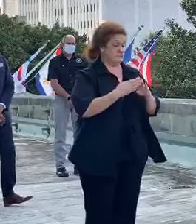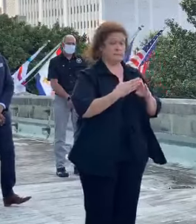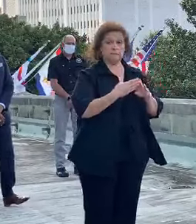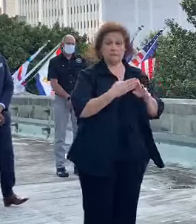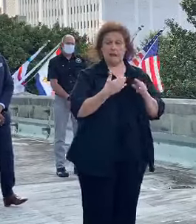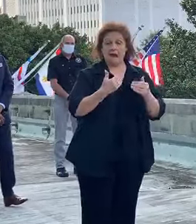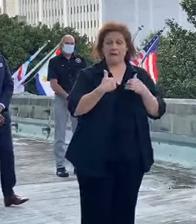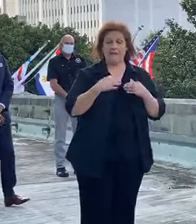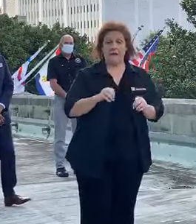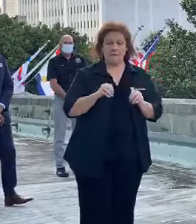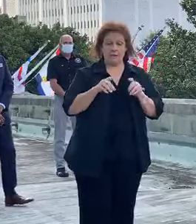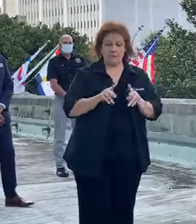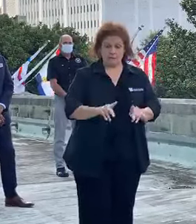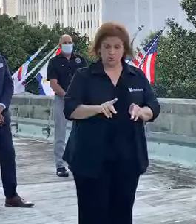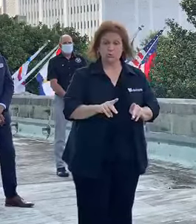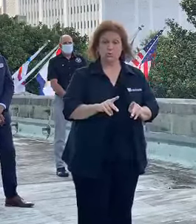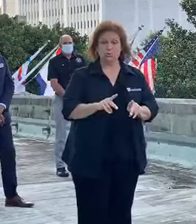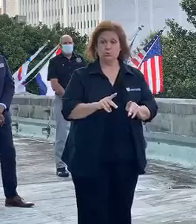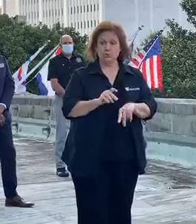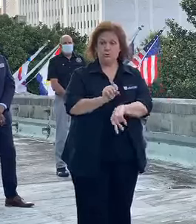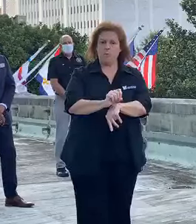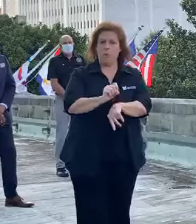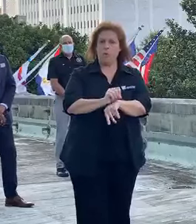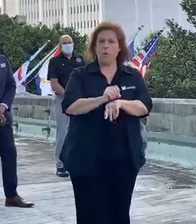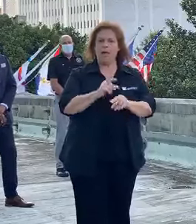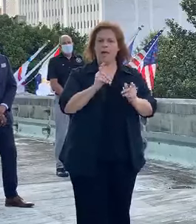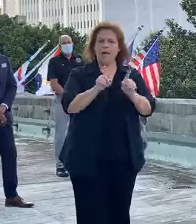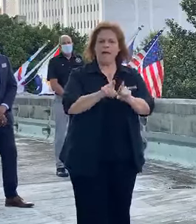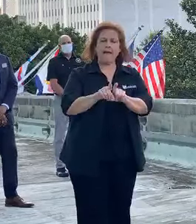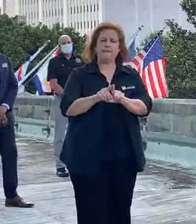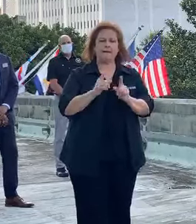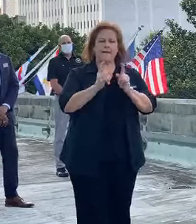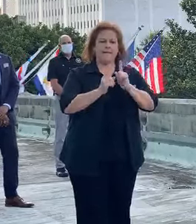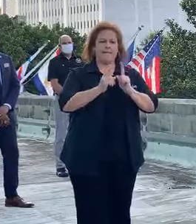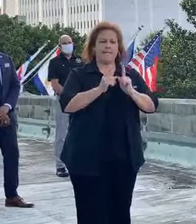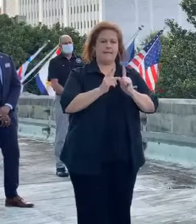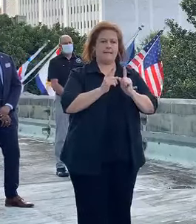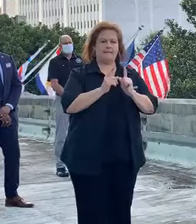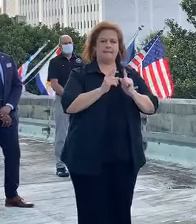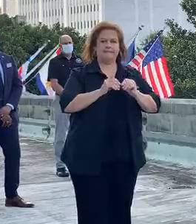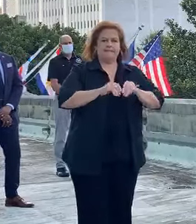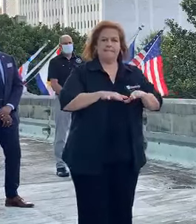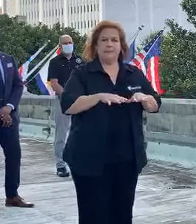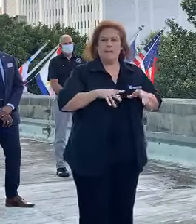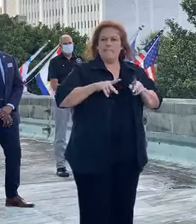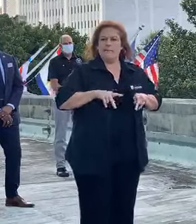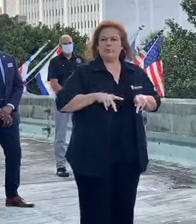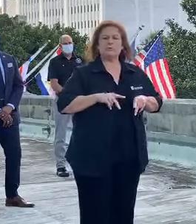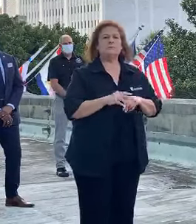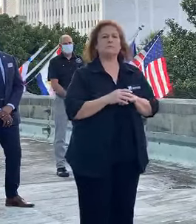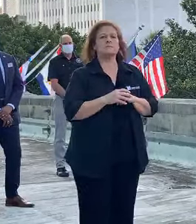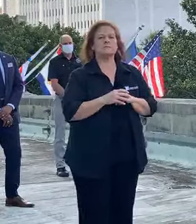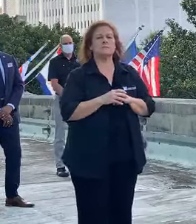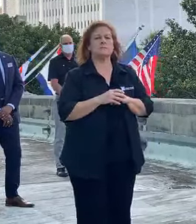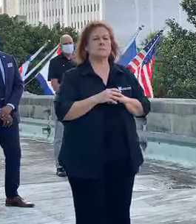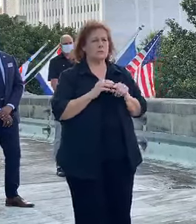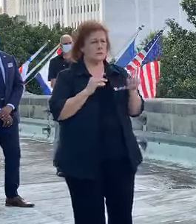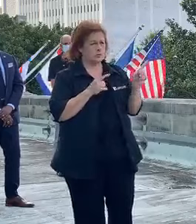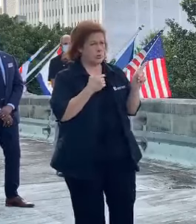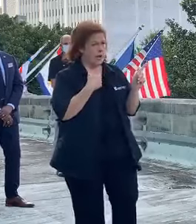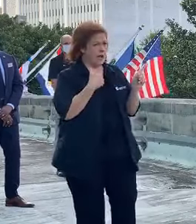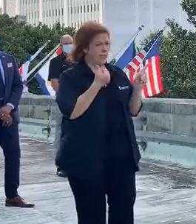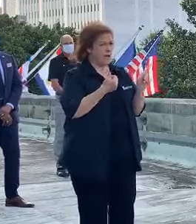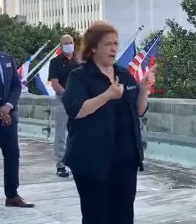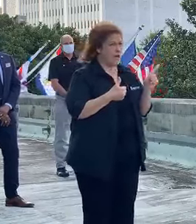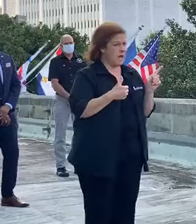an opportunity to be employed as a contact tracer. Well, Mayor, has there been a